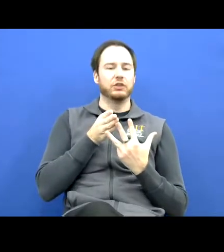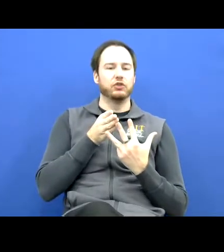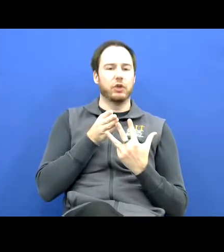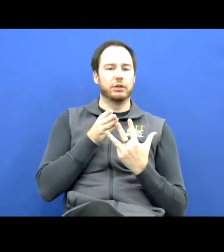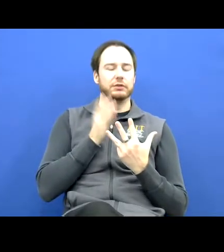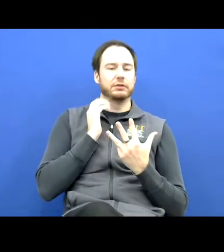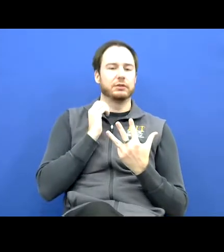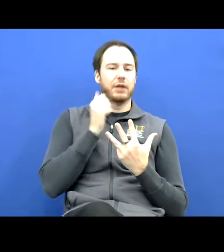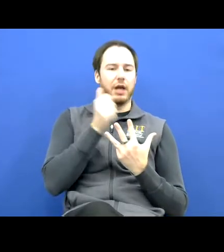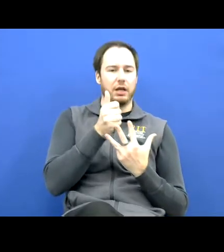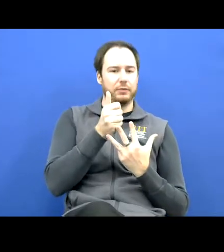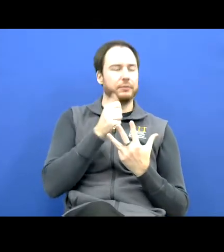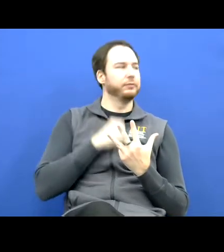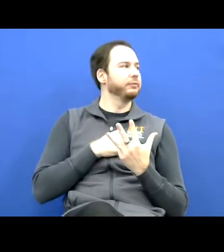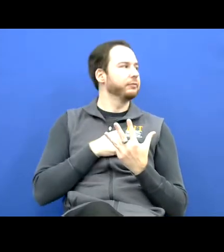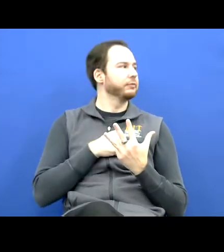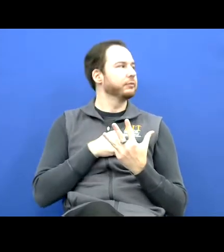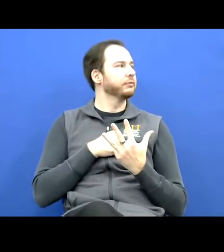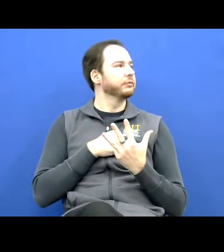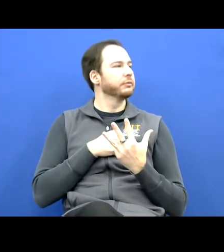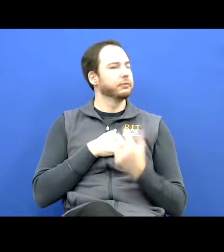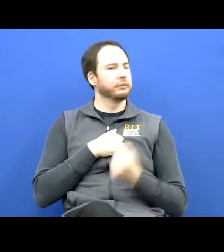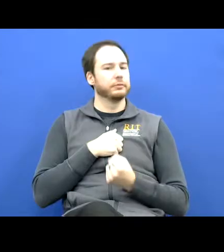Supervisor Schultz. Aye.